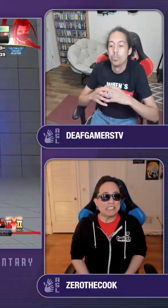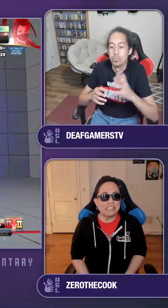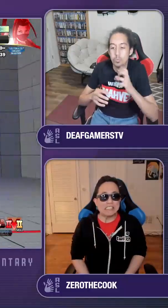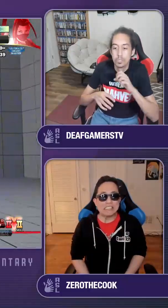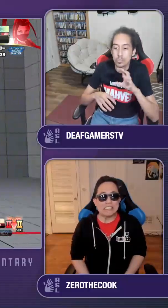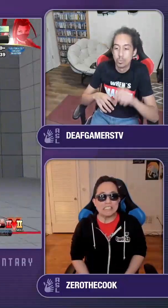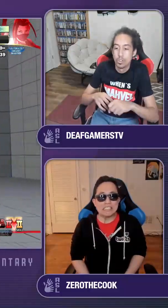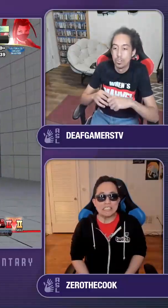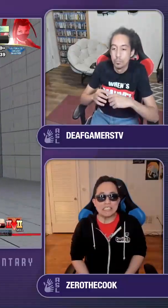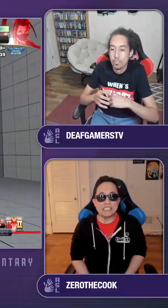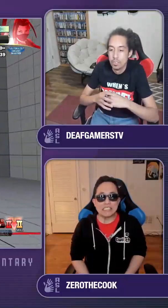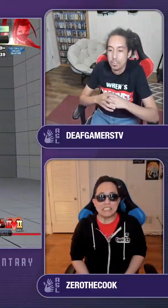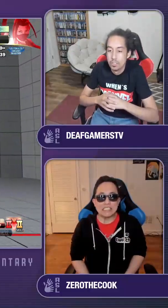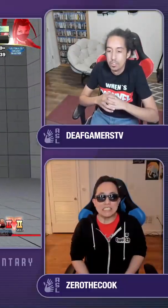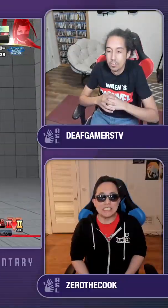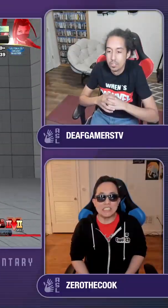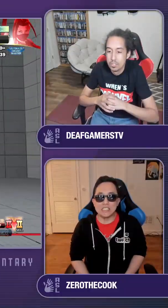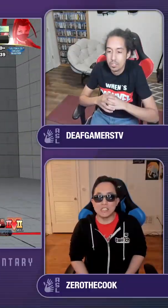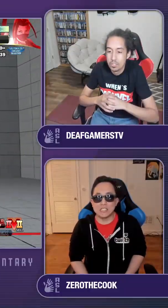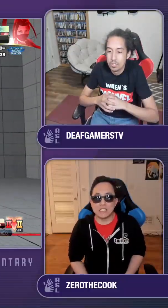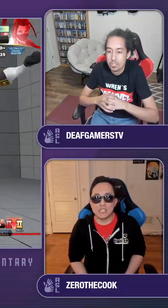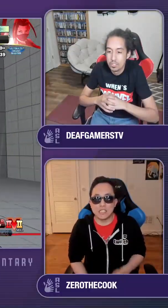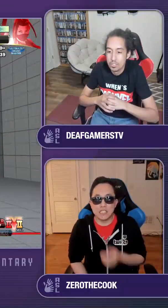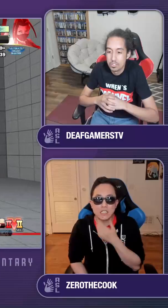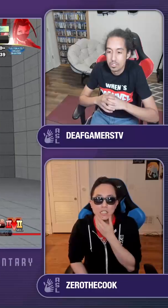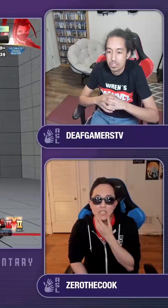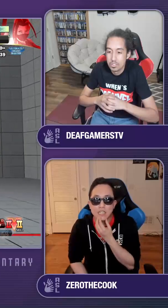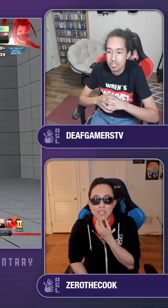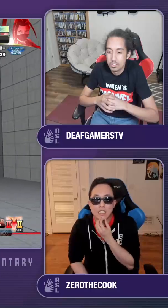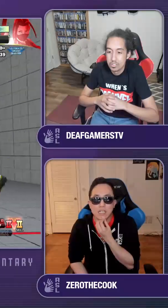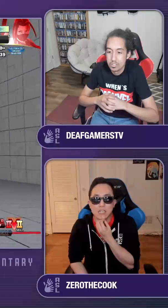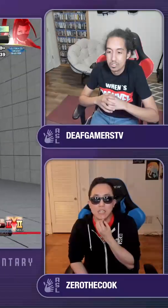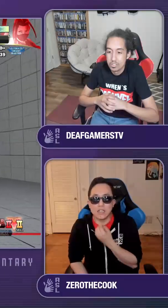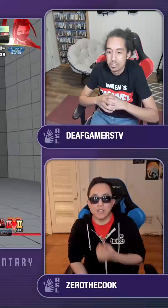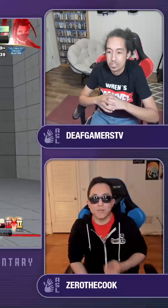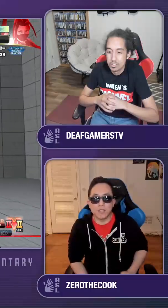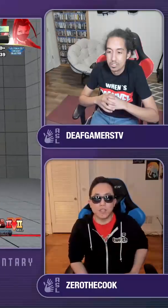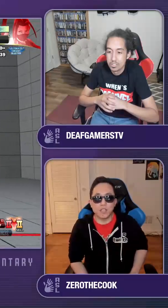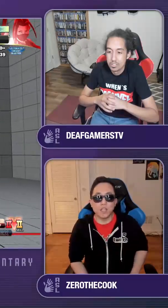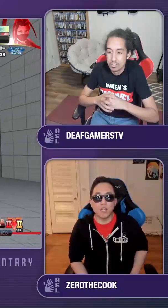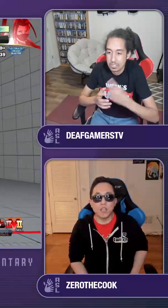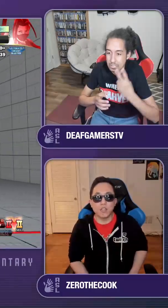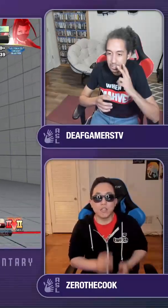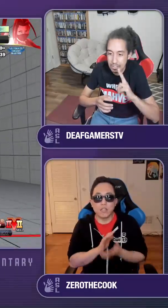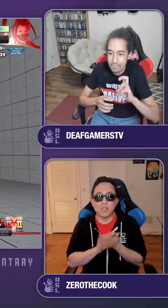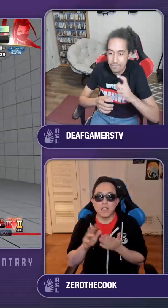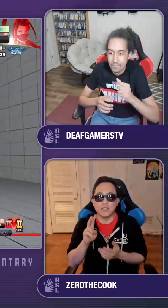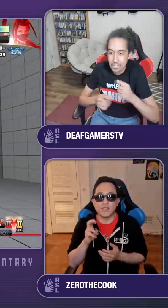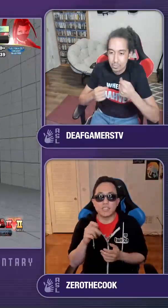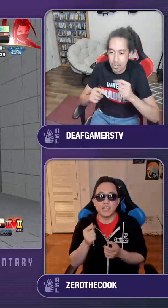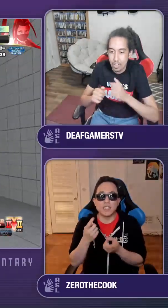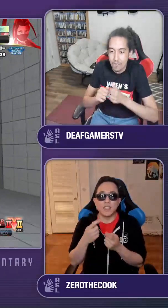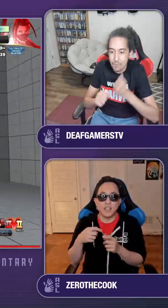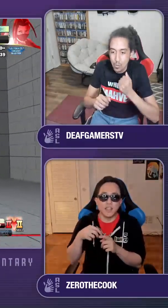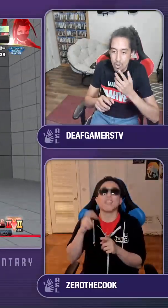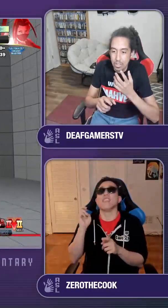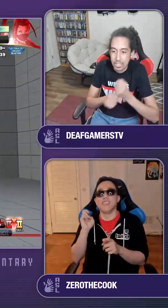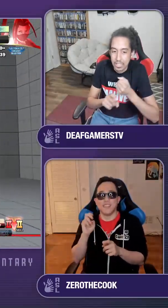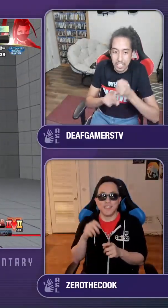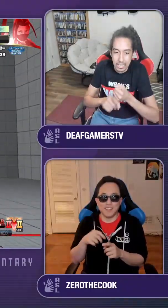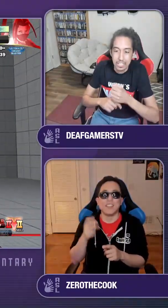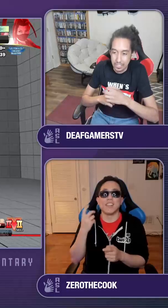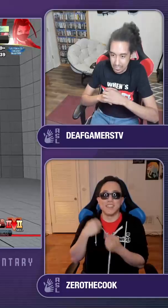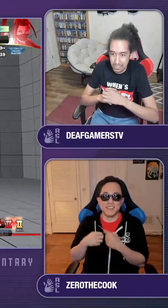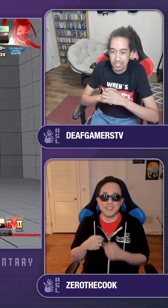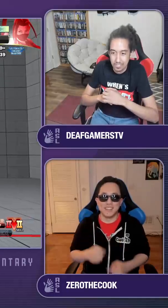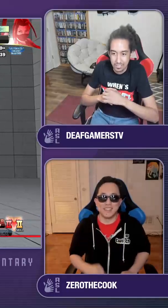played against Ibukis for seasons at this point. I think there's just so much less risk of throwing buttons in neutral against Ibuki.